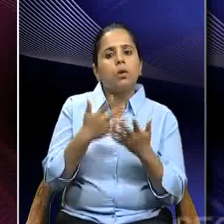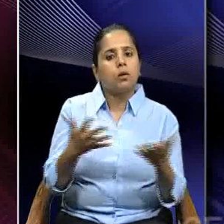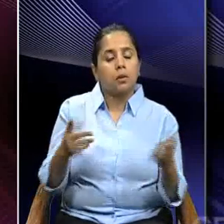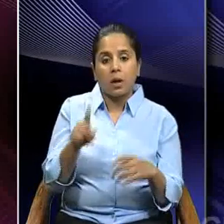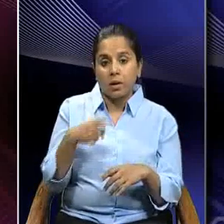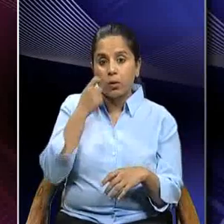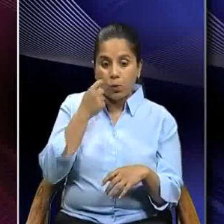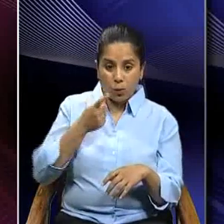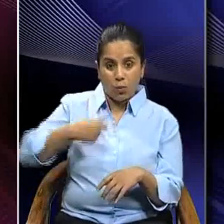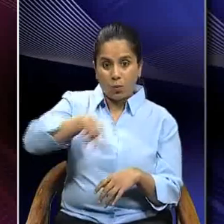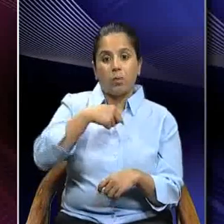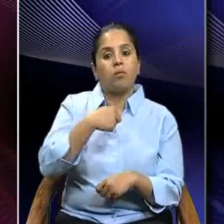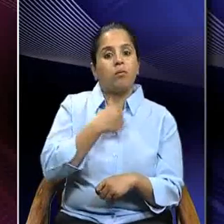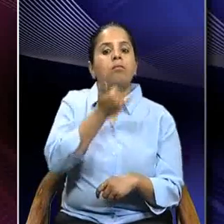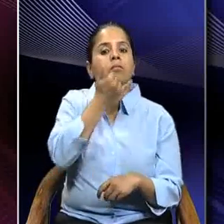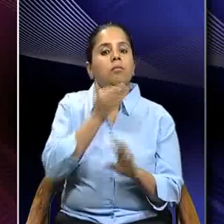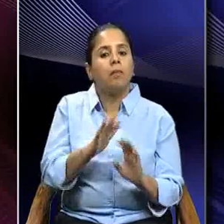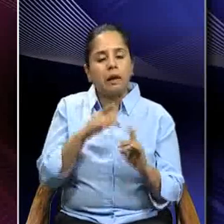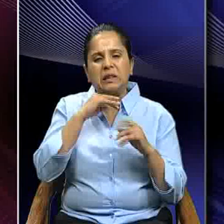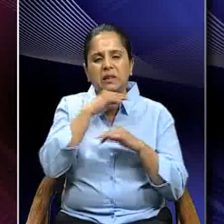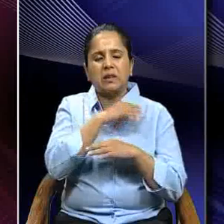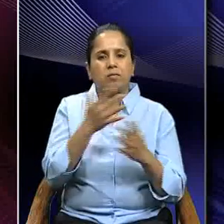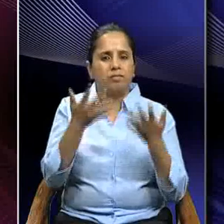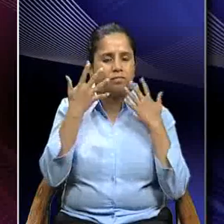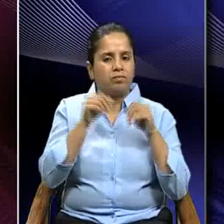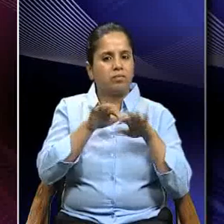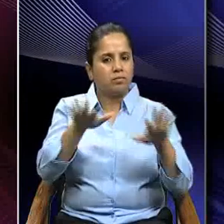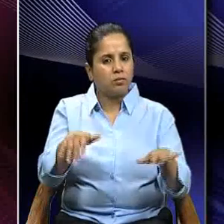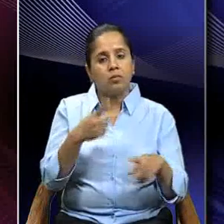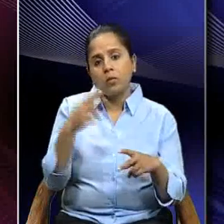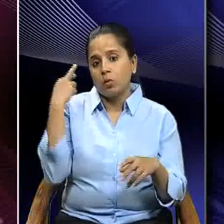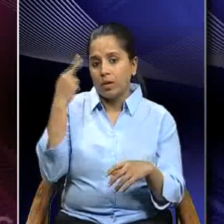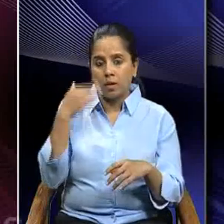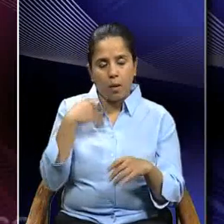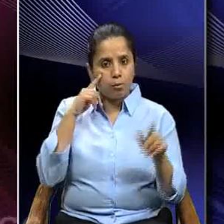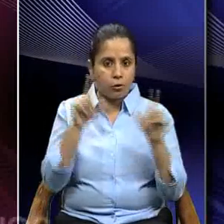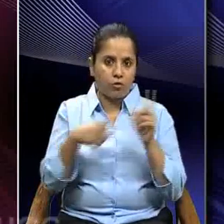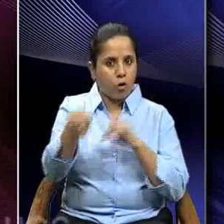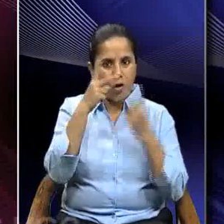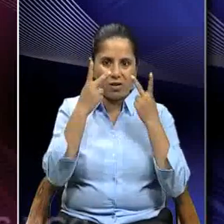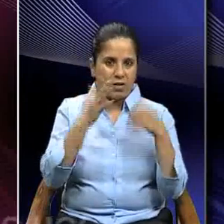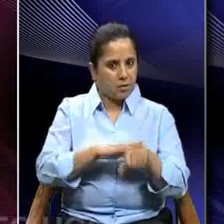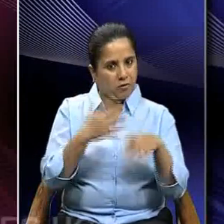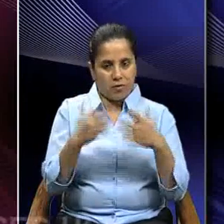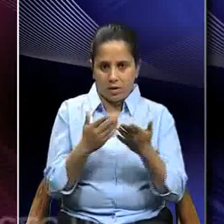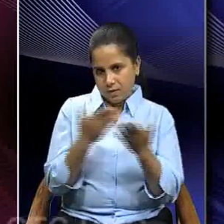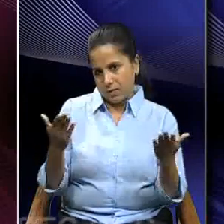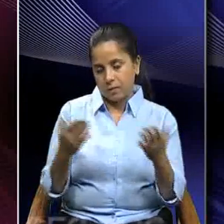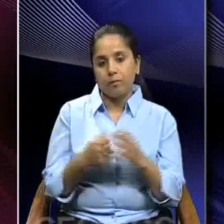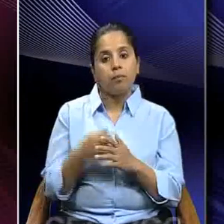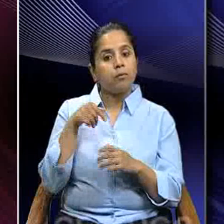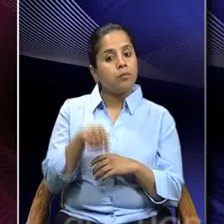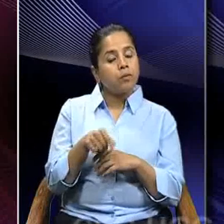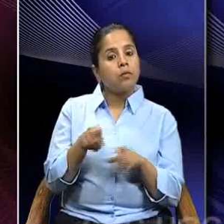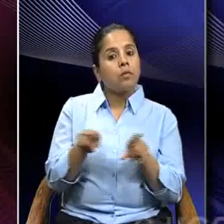human intervention which is causing pollution in varying forms, and we are witnessing that. And this eventually in